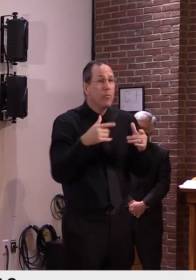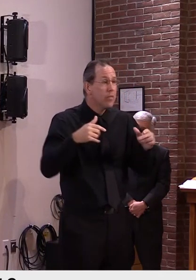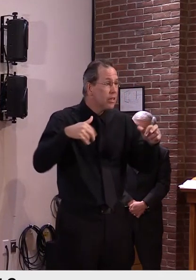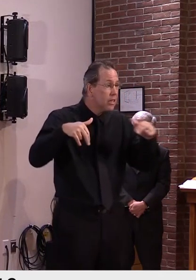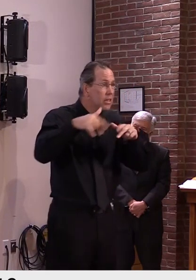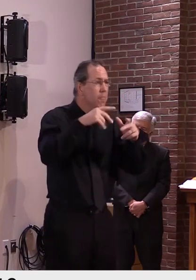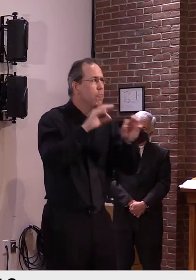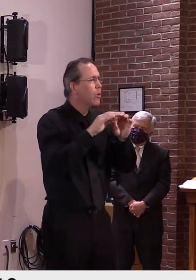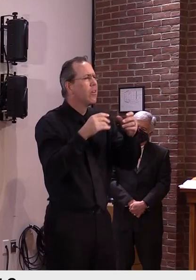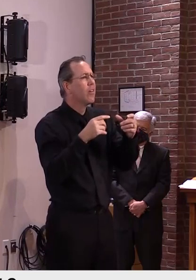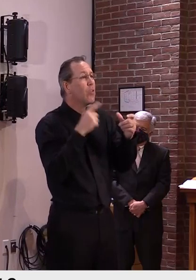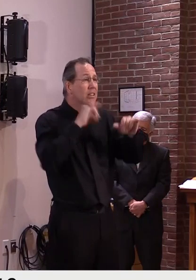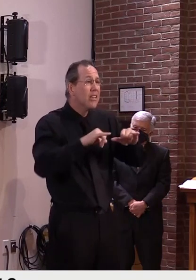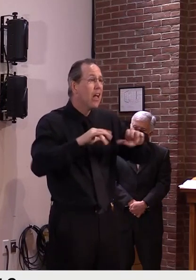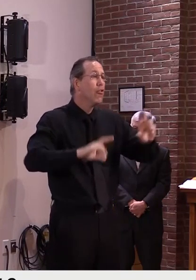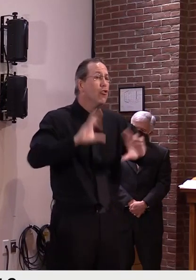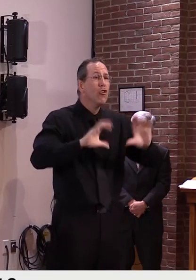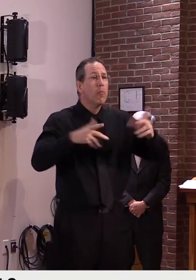right on target.